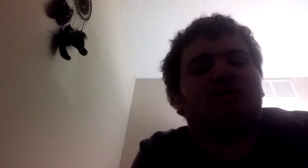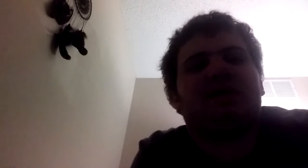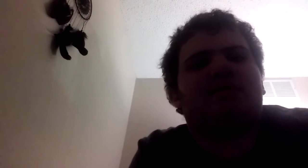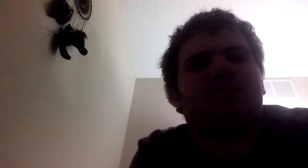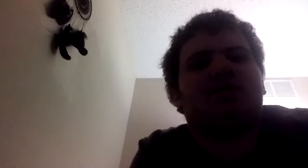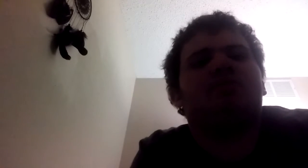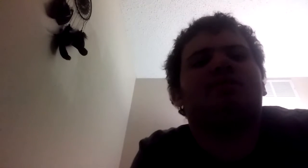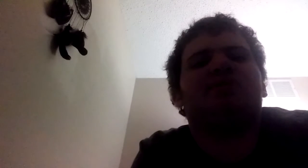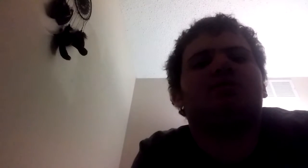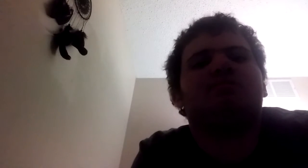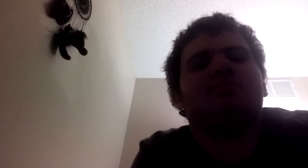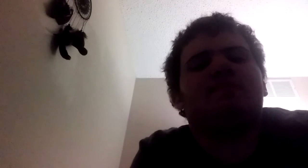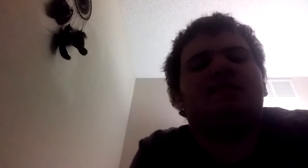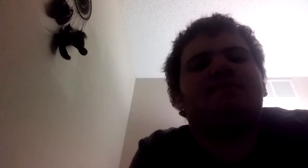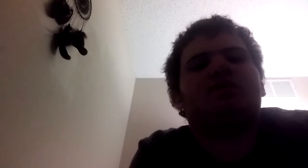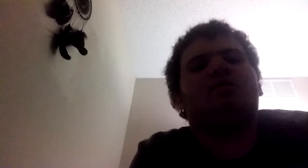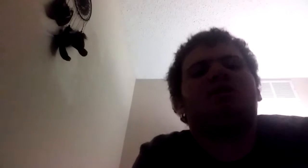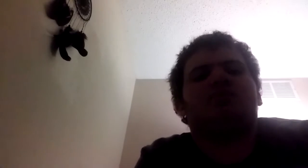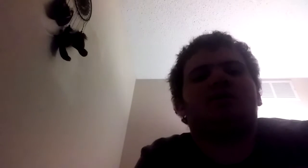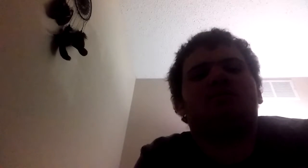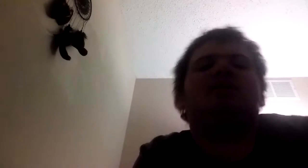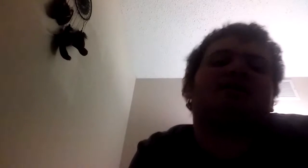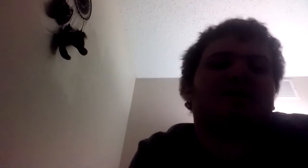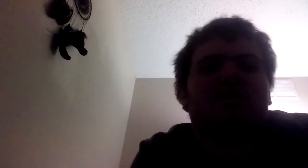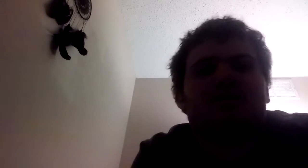He's not my favorite, still. He's pretty good. Anyway, next character.